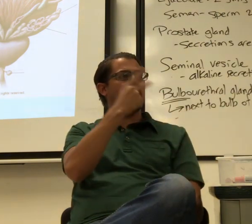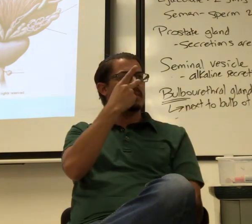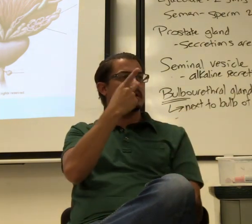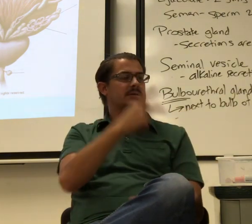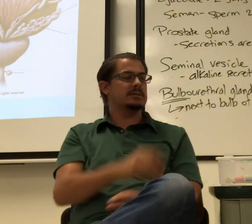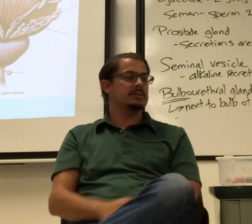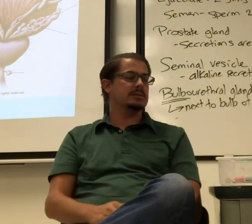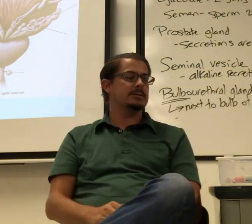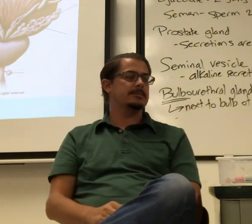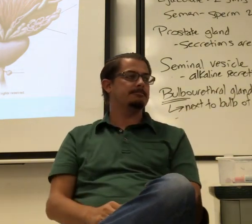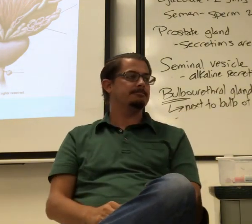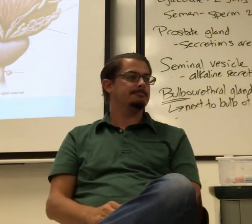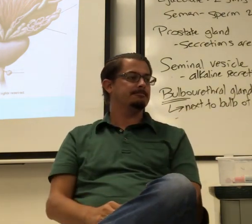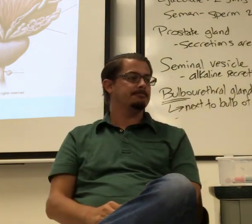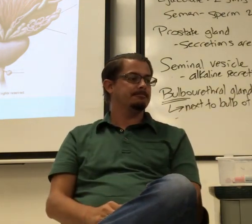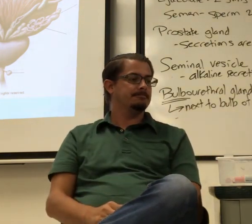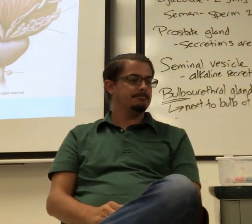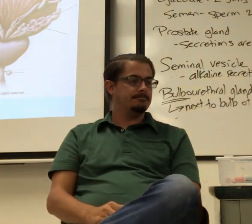gland.